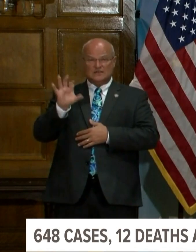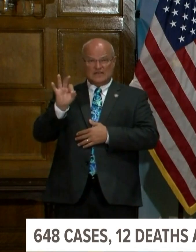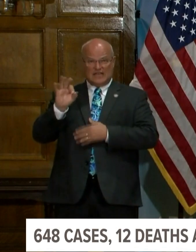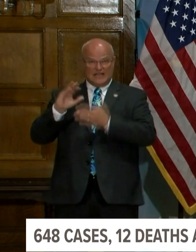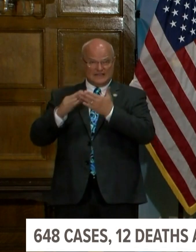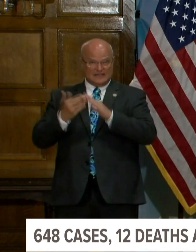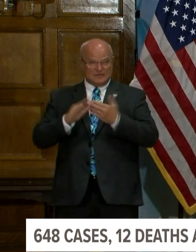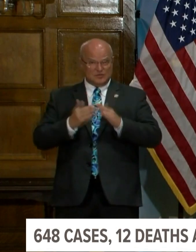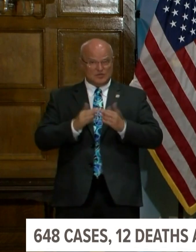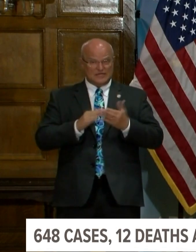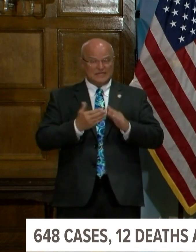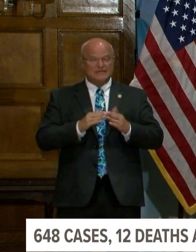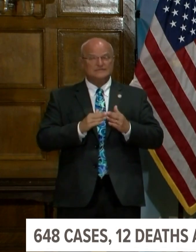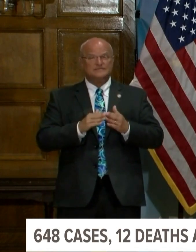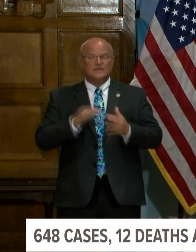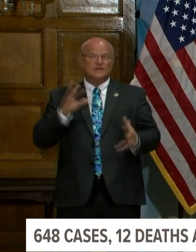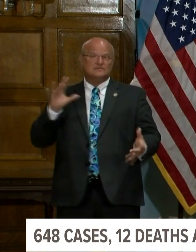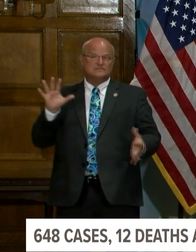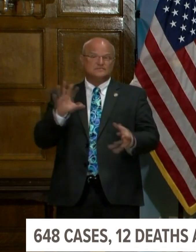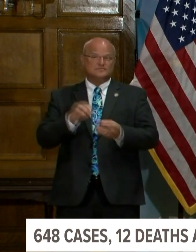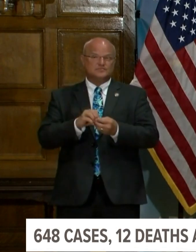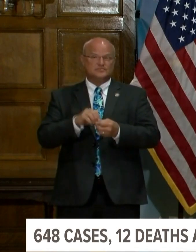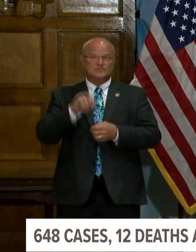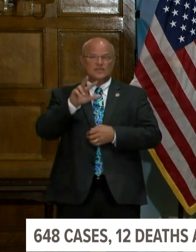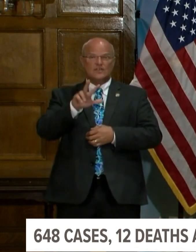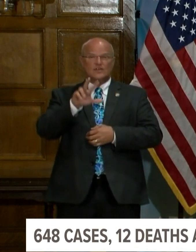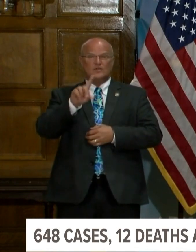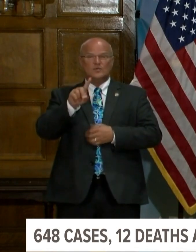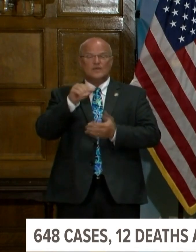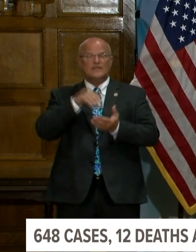in the community. That brings our total to